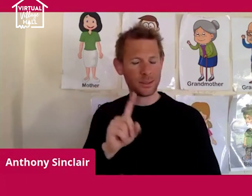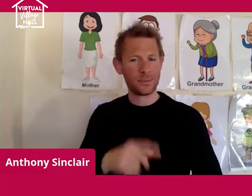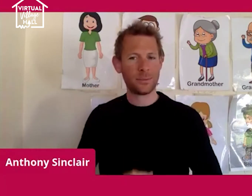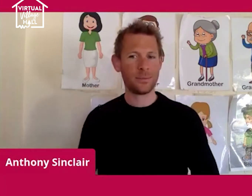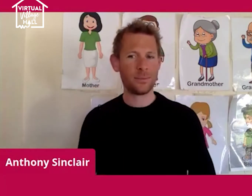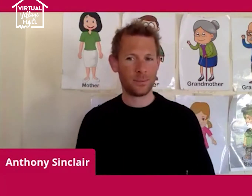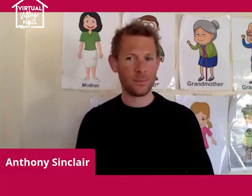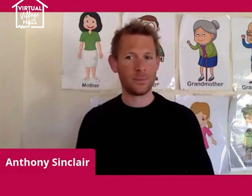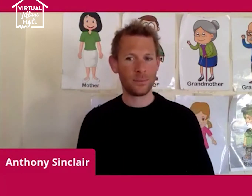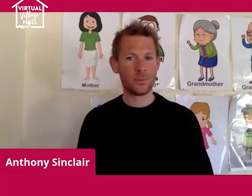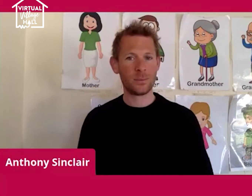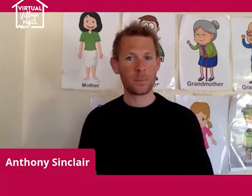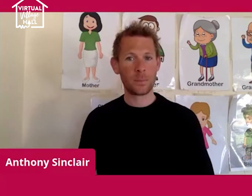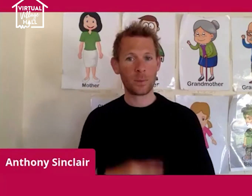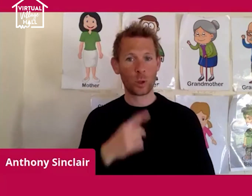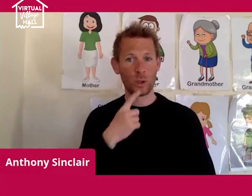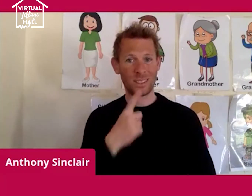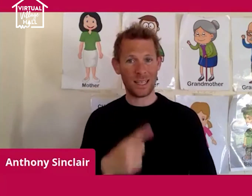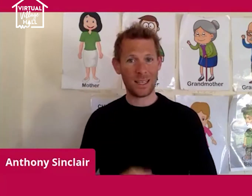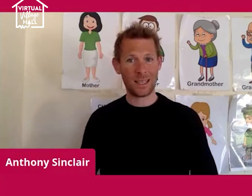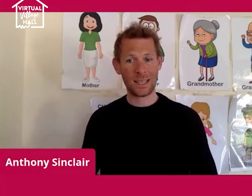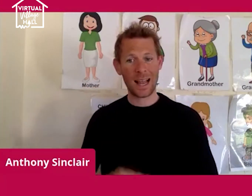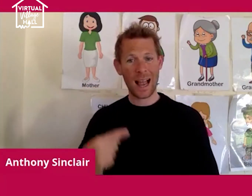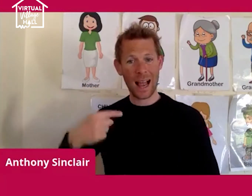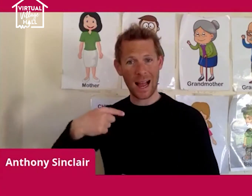Okay, so your response is this.